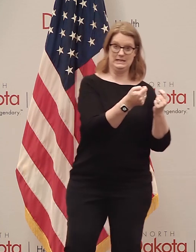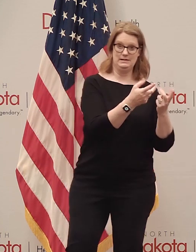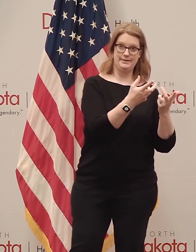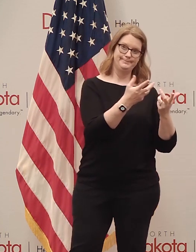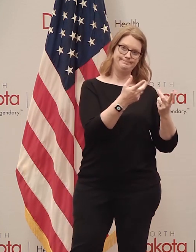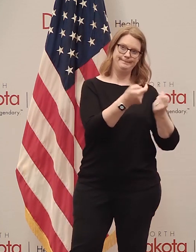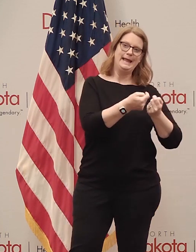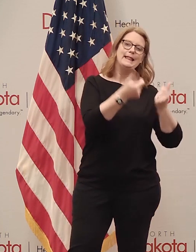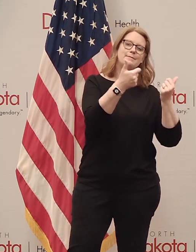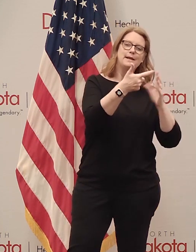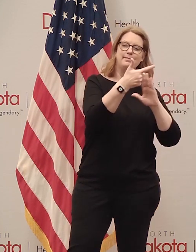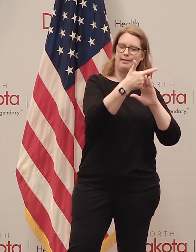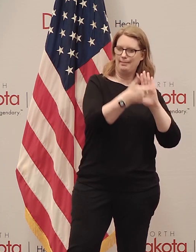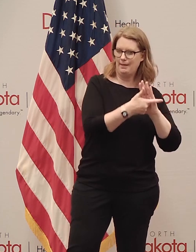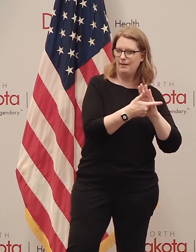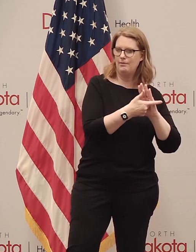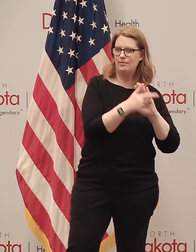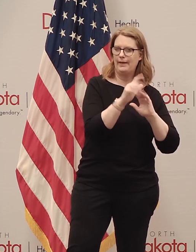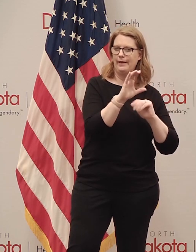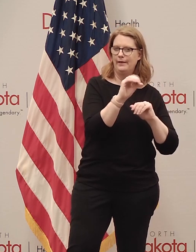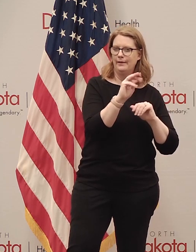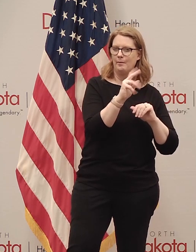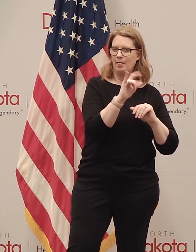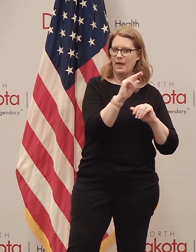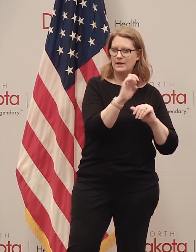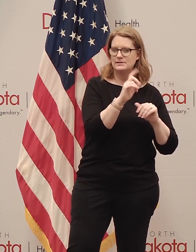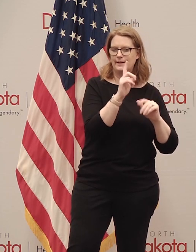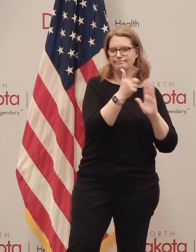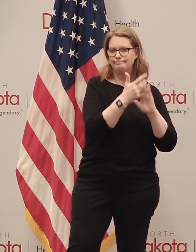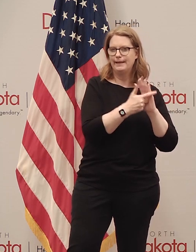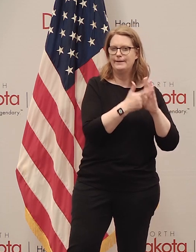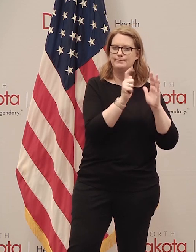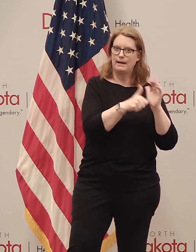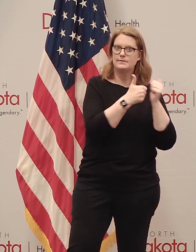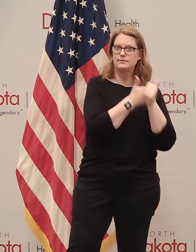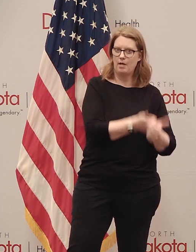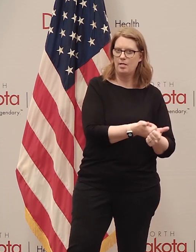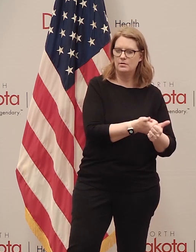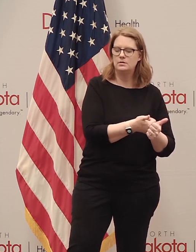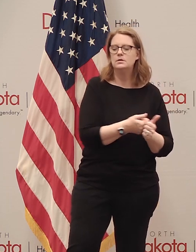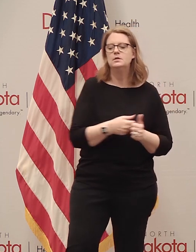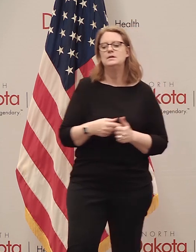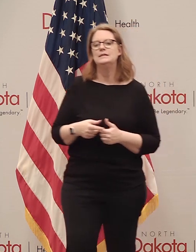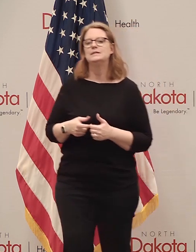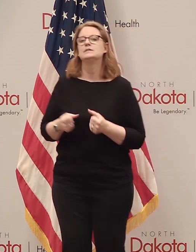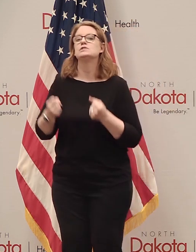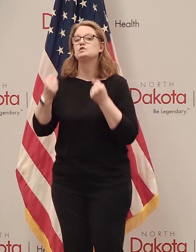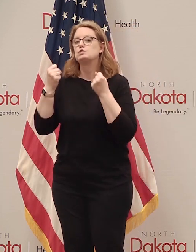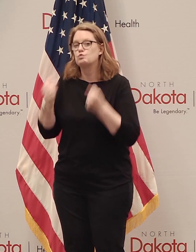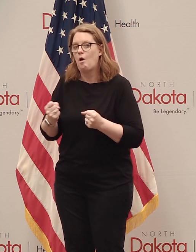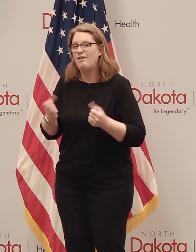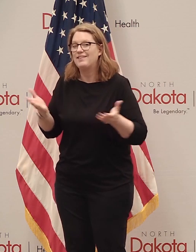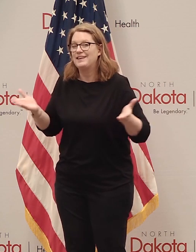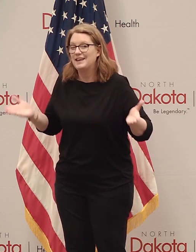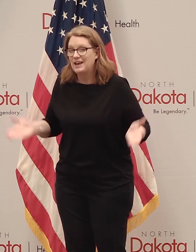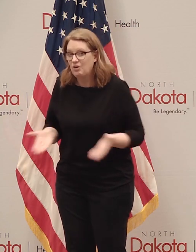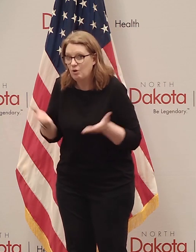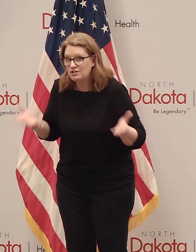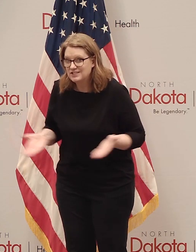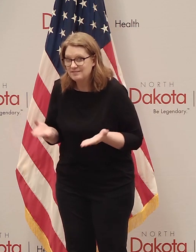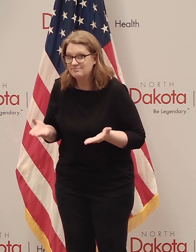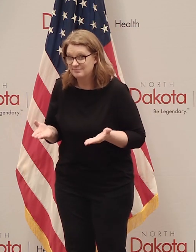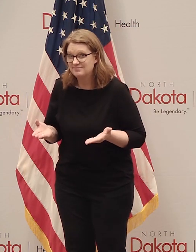you will, the legal compliance requirements with this, we remain strongly encouraging all businesses, whether